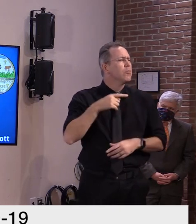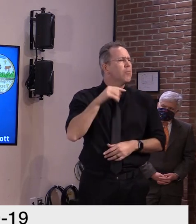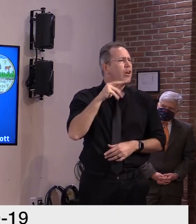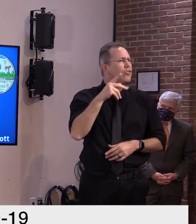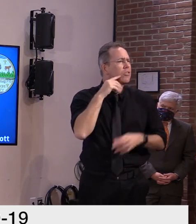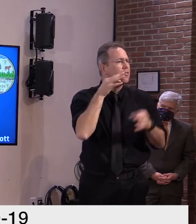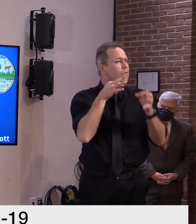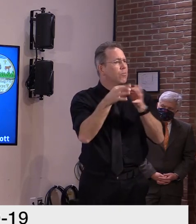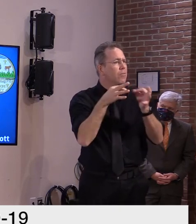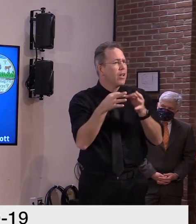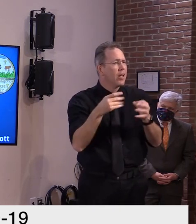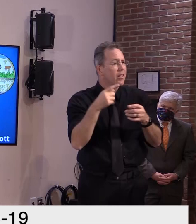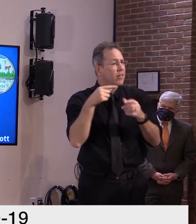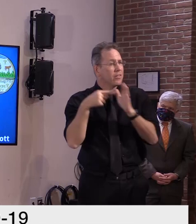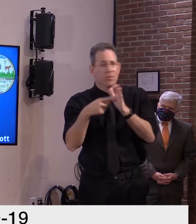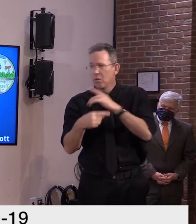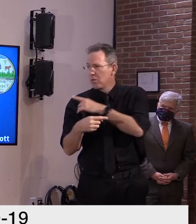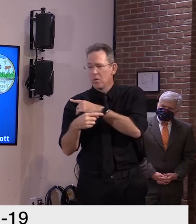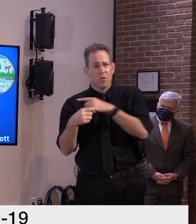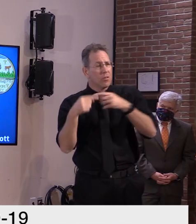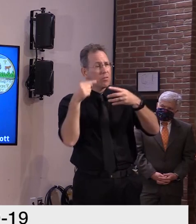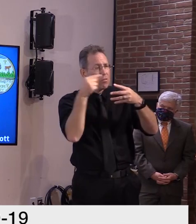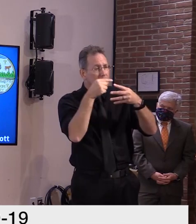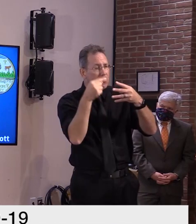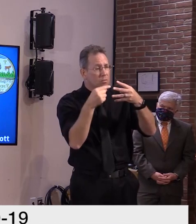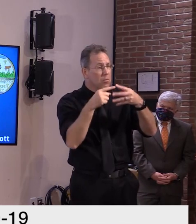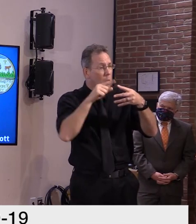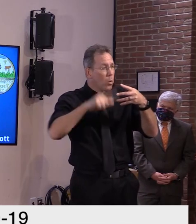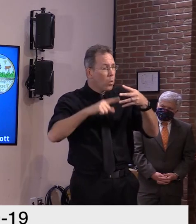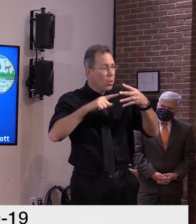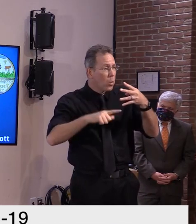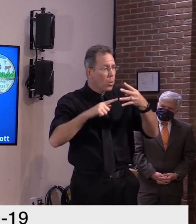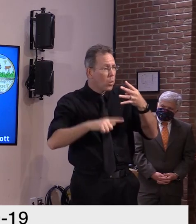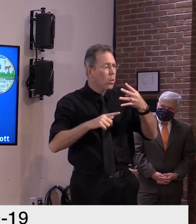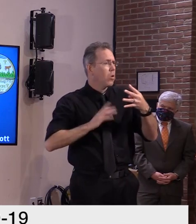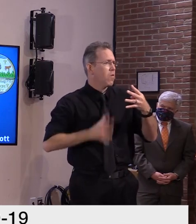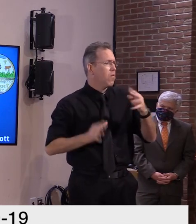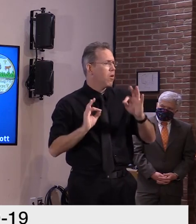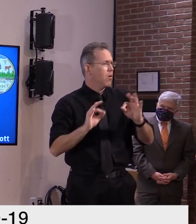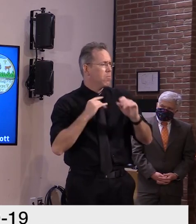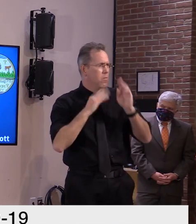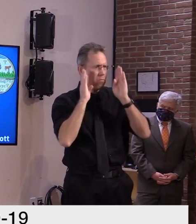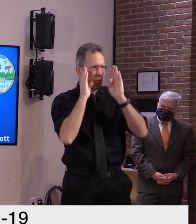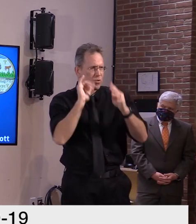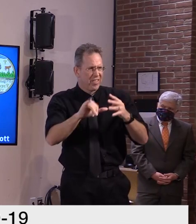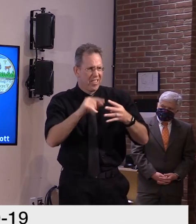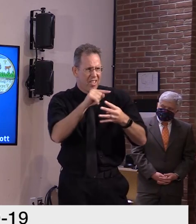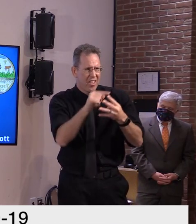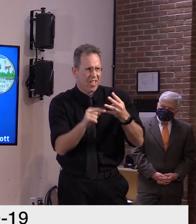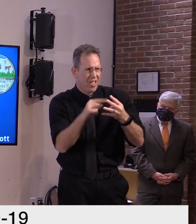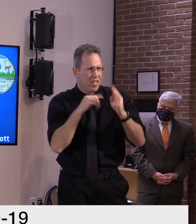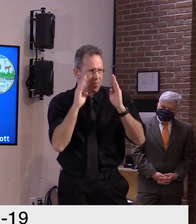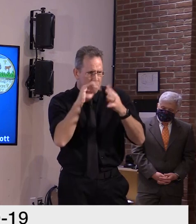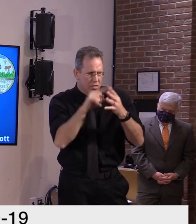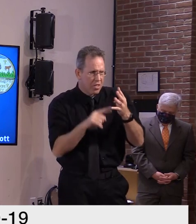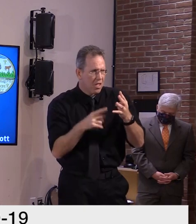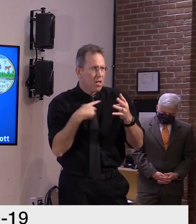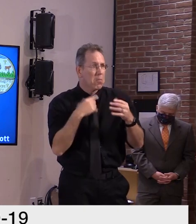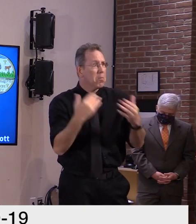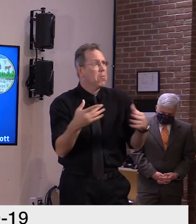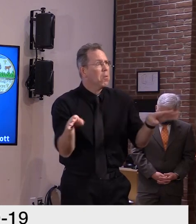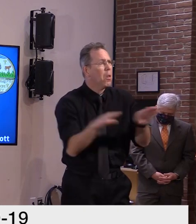doesn't support us getting super aggressive as a reaction to the recent increase in cases.